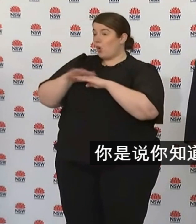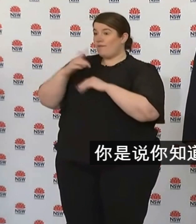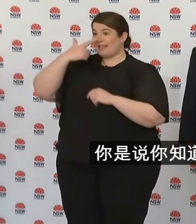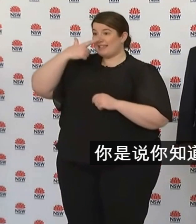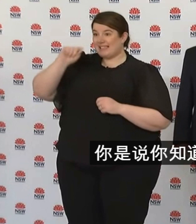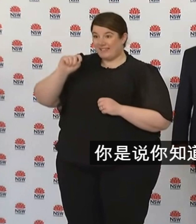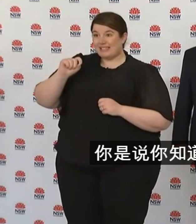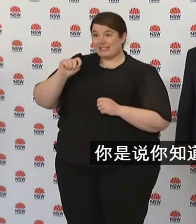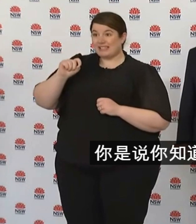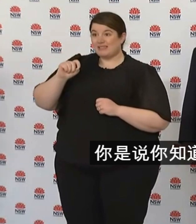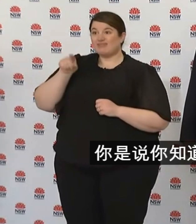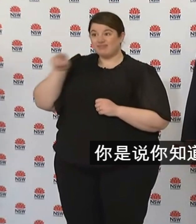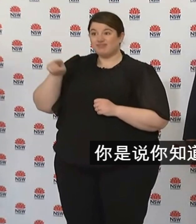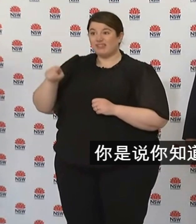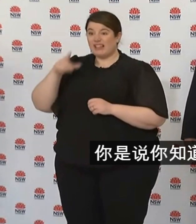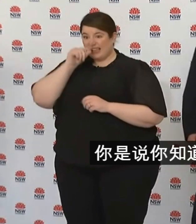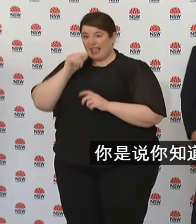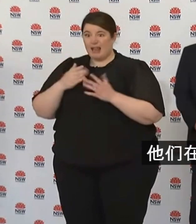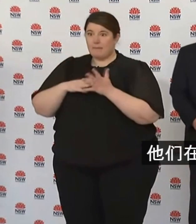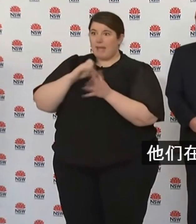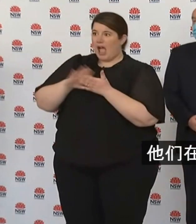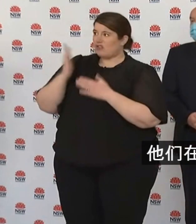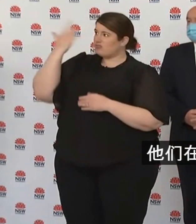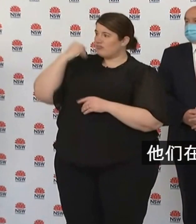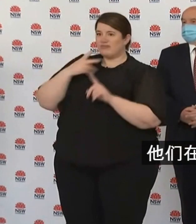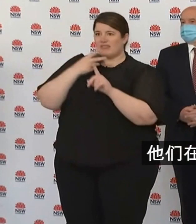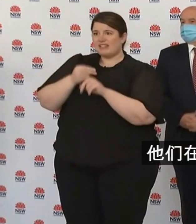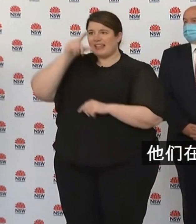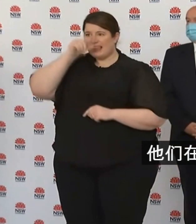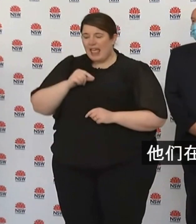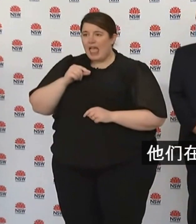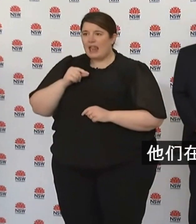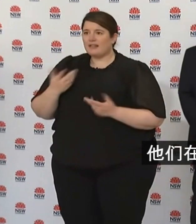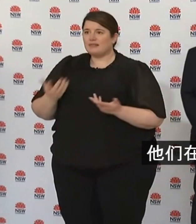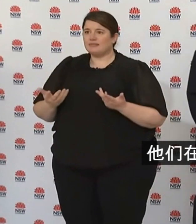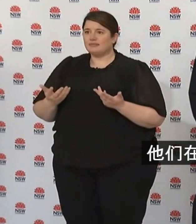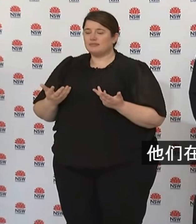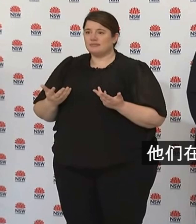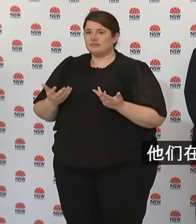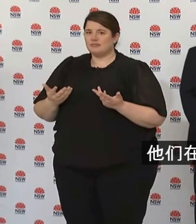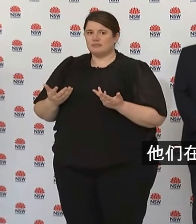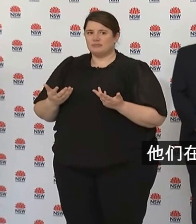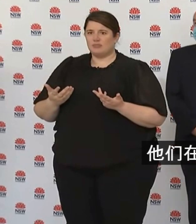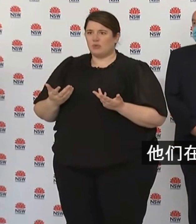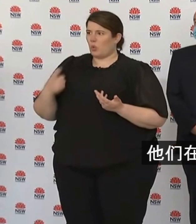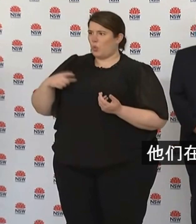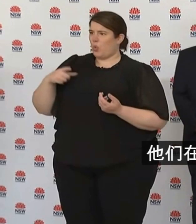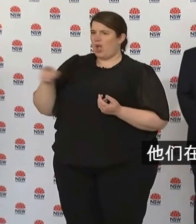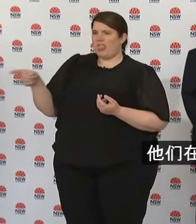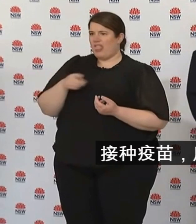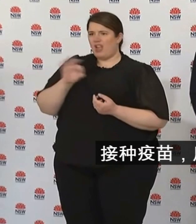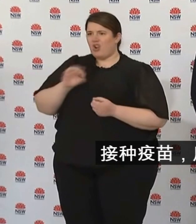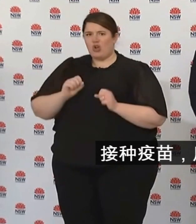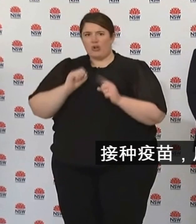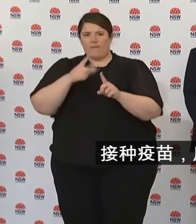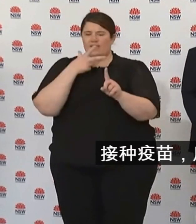that 70% of them have had one dose. At what point is it that they have not taken the